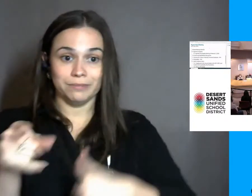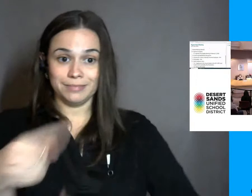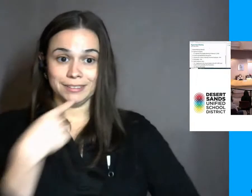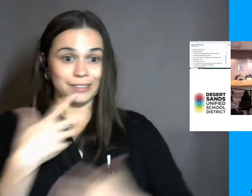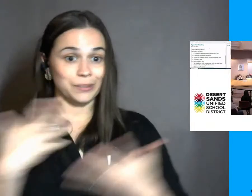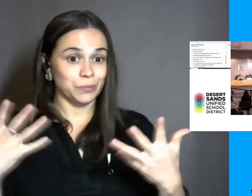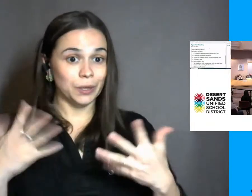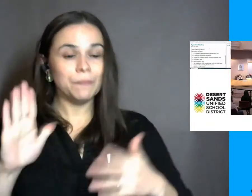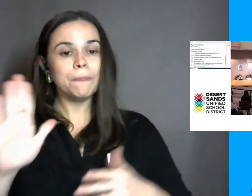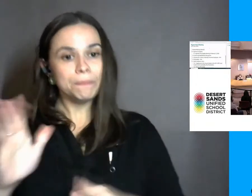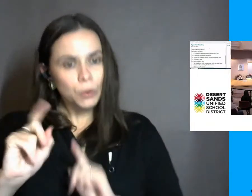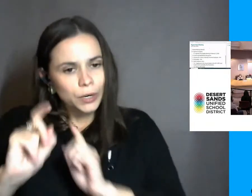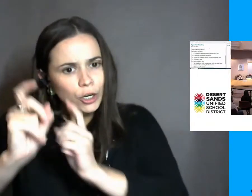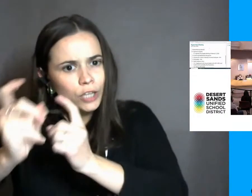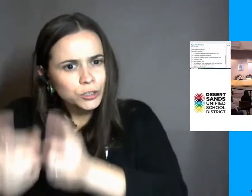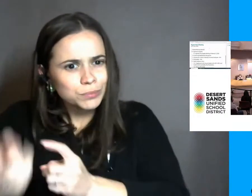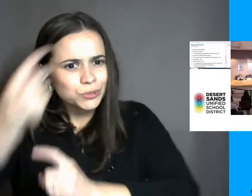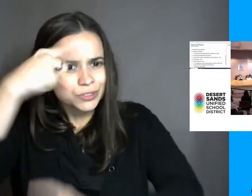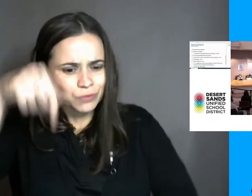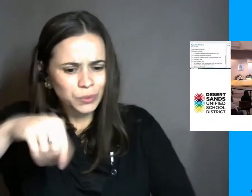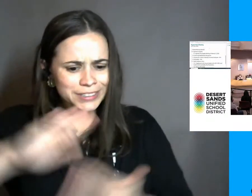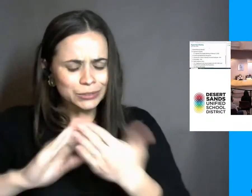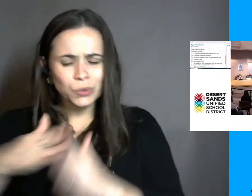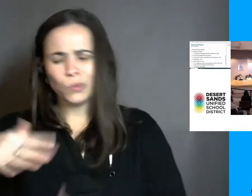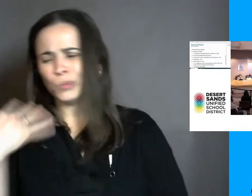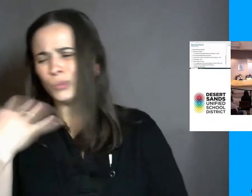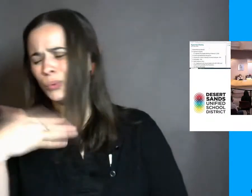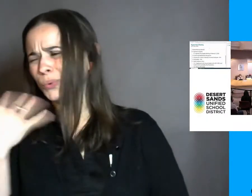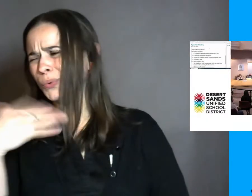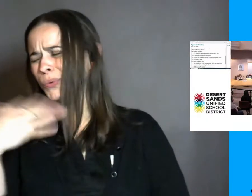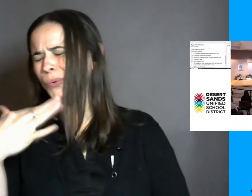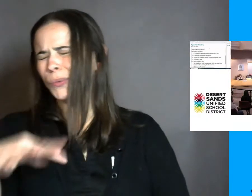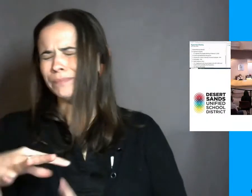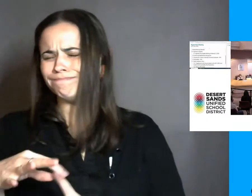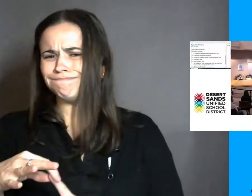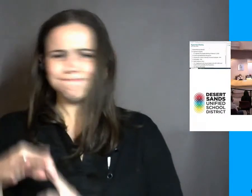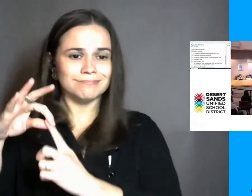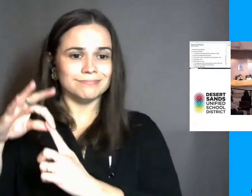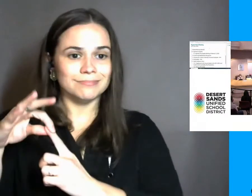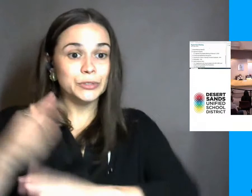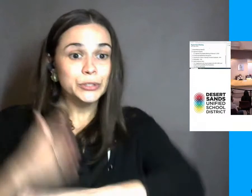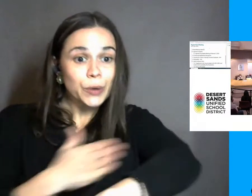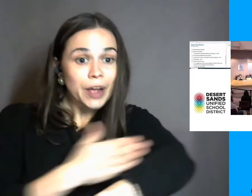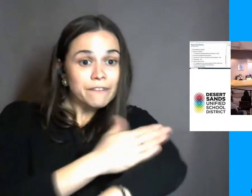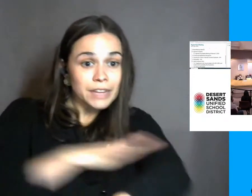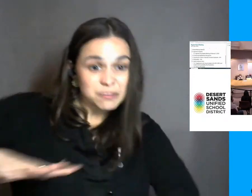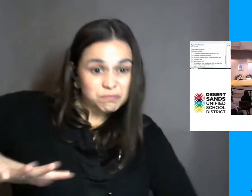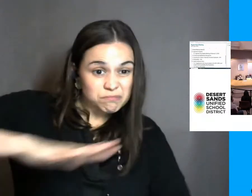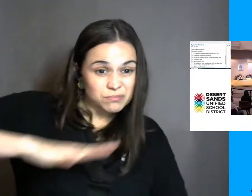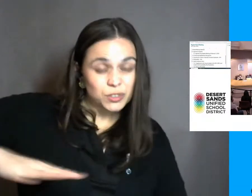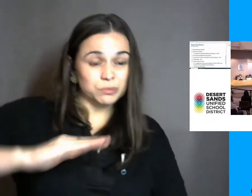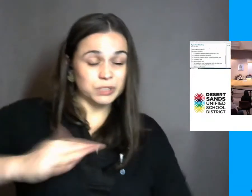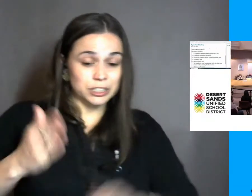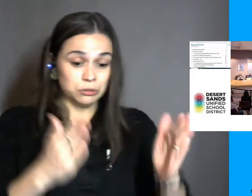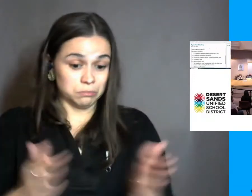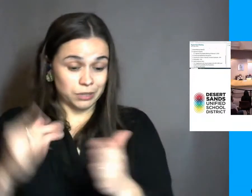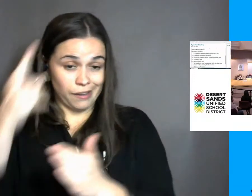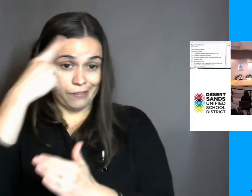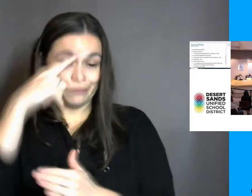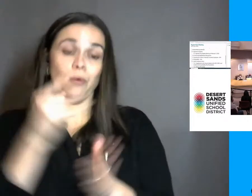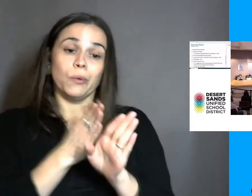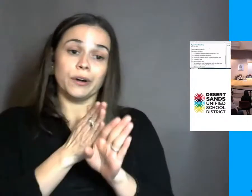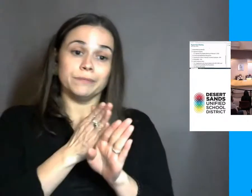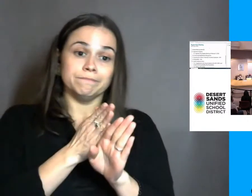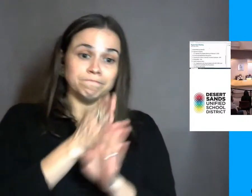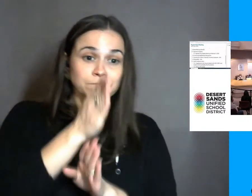our community has been exemplary to help advance the regional plan for college and career success and